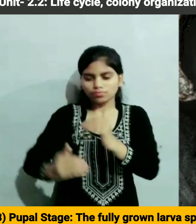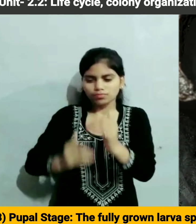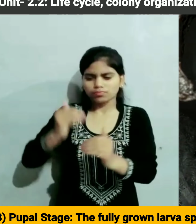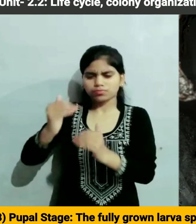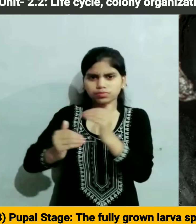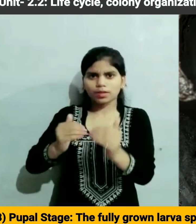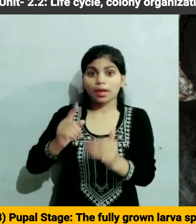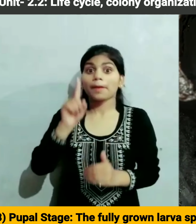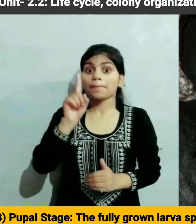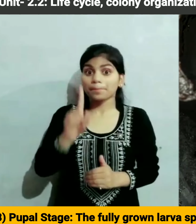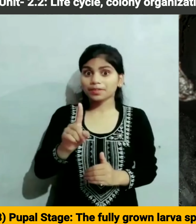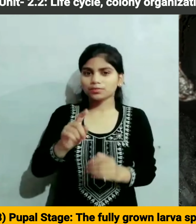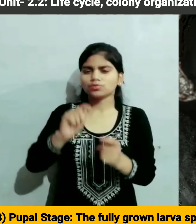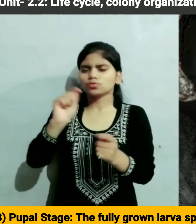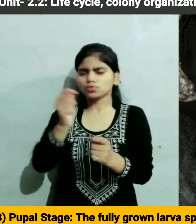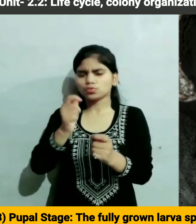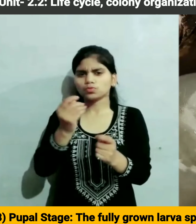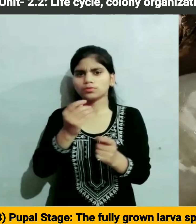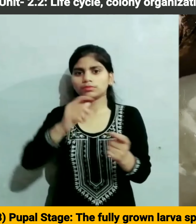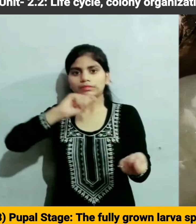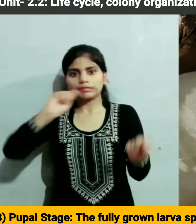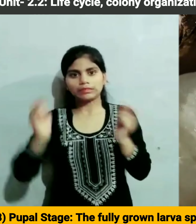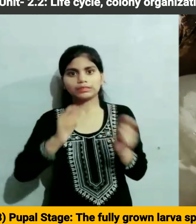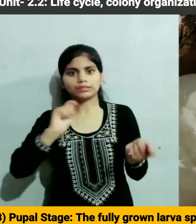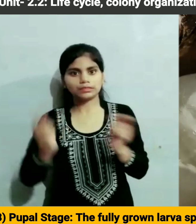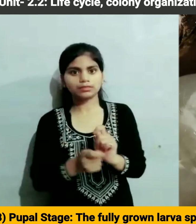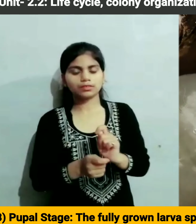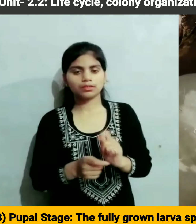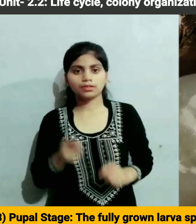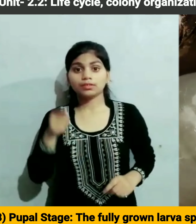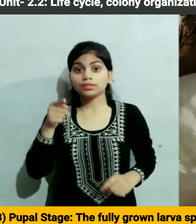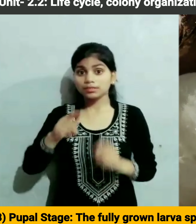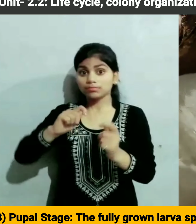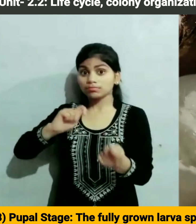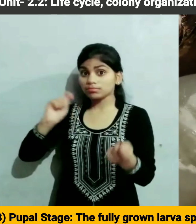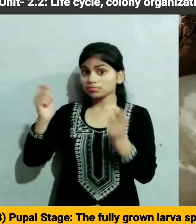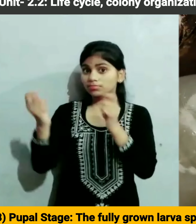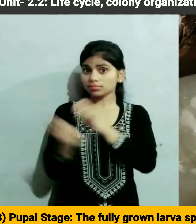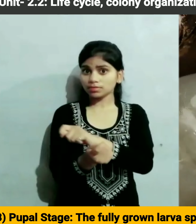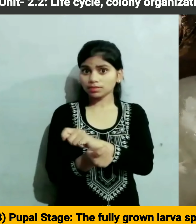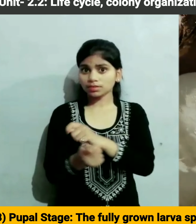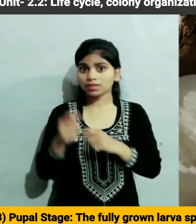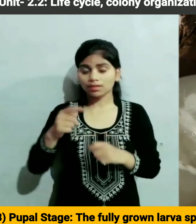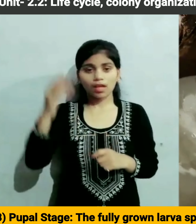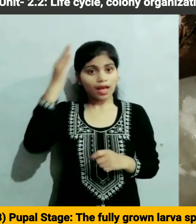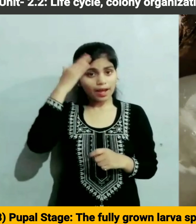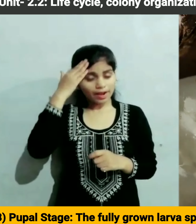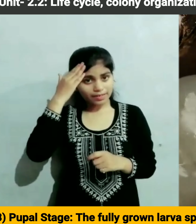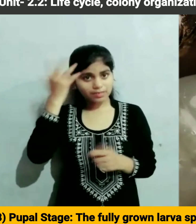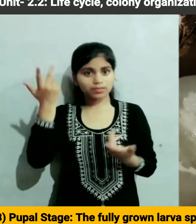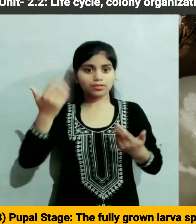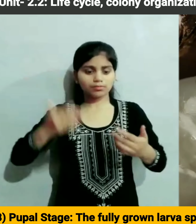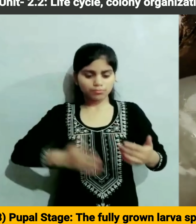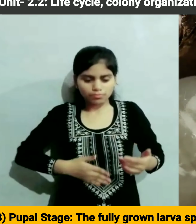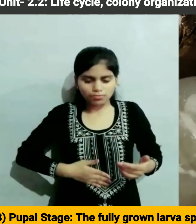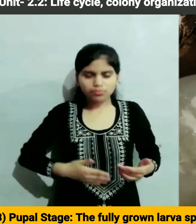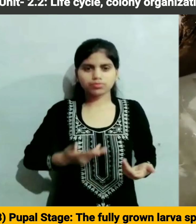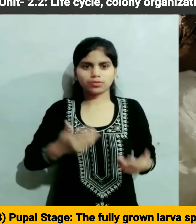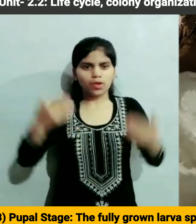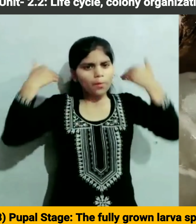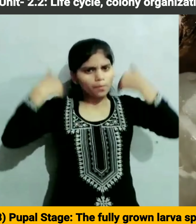drastic changes. At this stage, the head, thorax, and